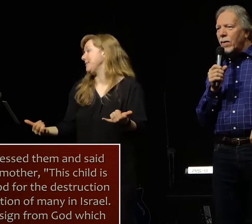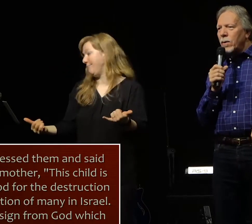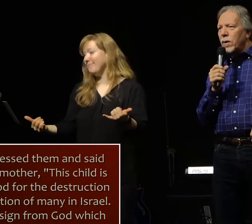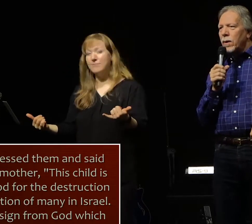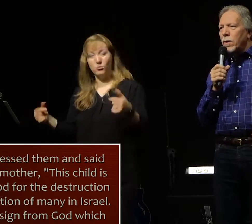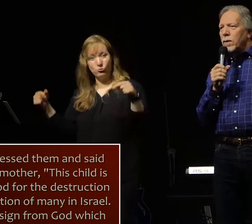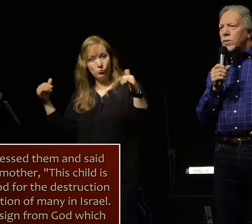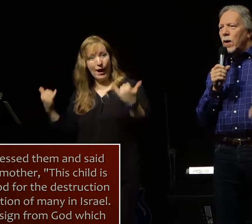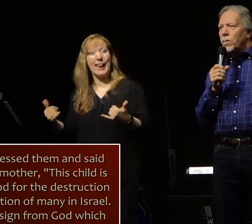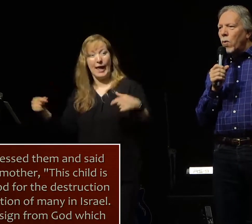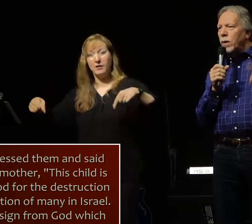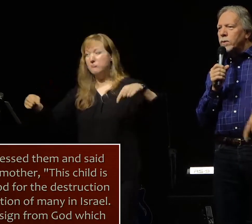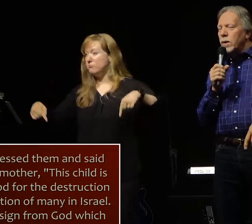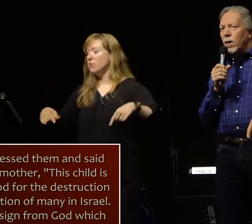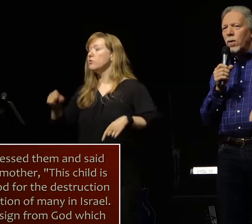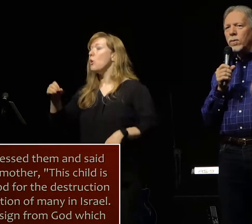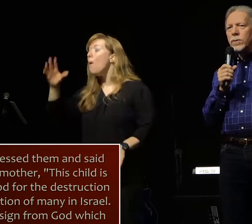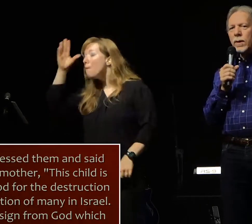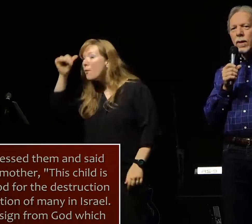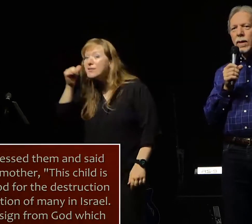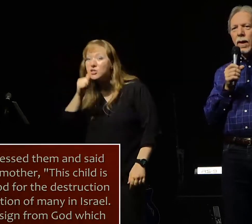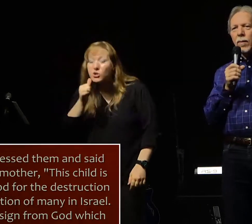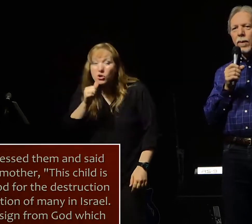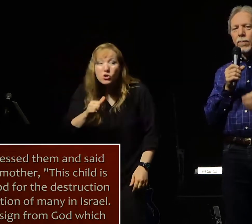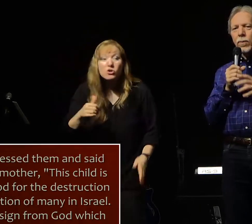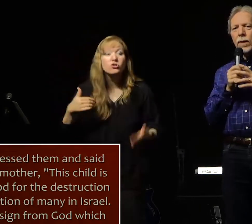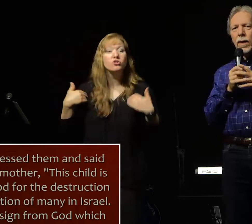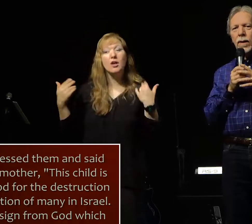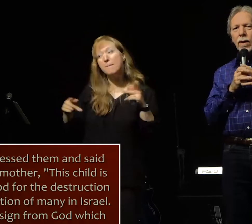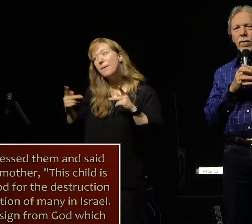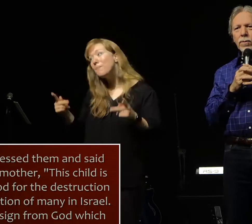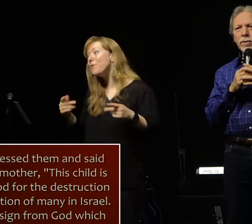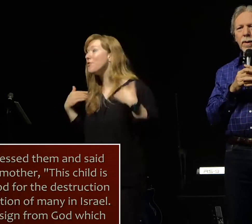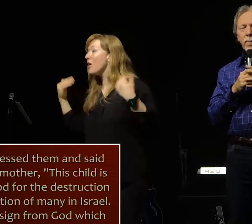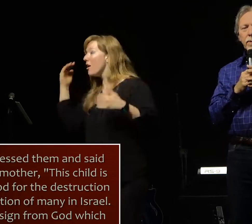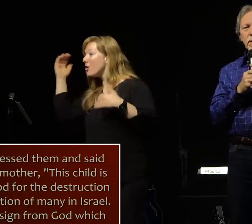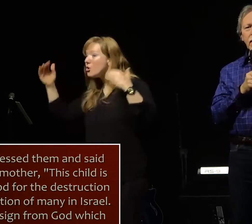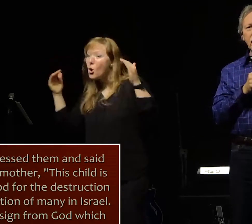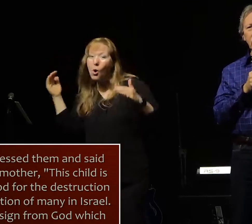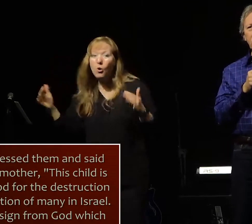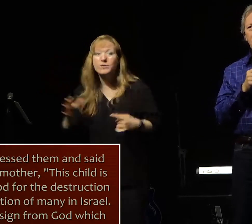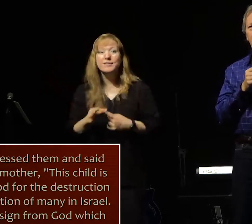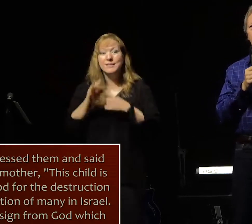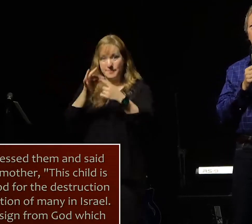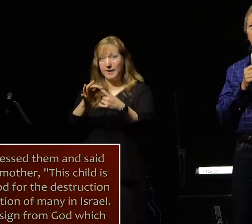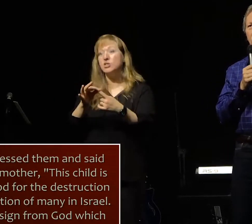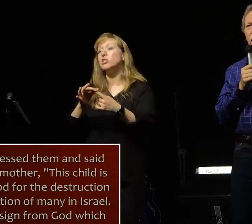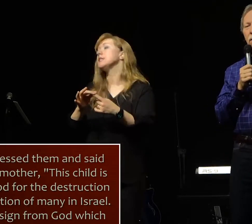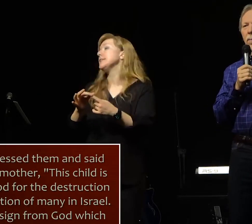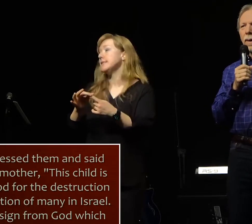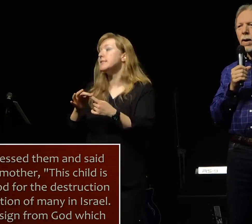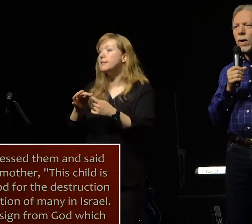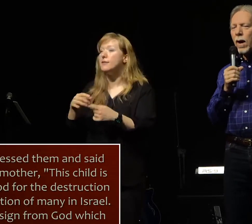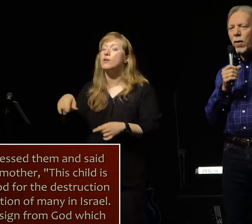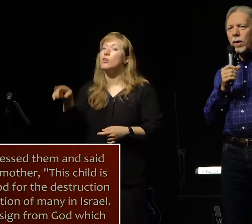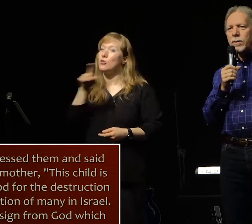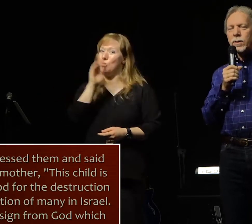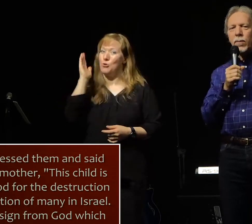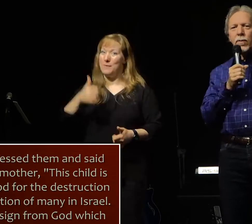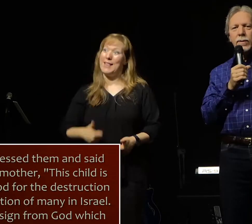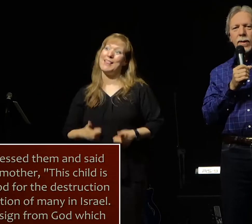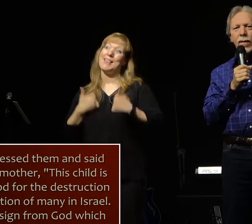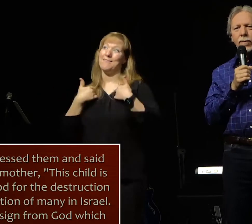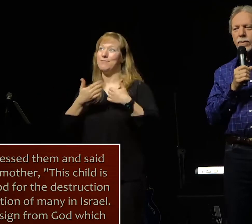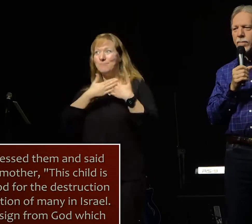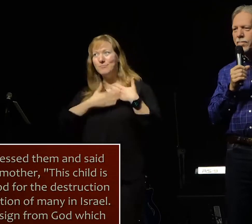now. So boys and girls, young people, young adults in particular, you're going to be here longer than some of